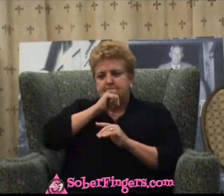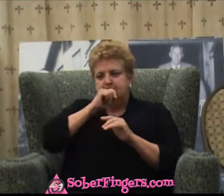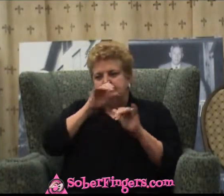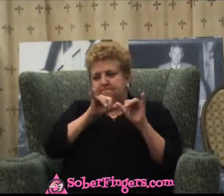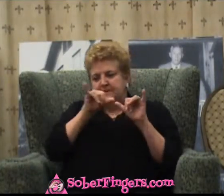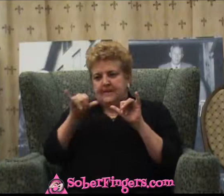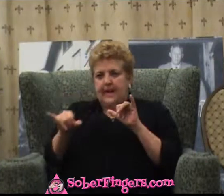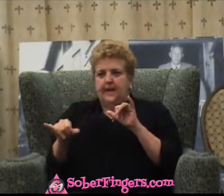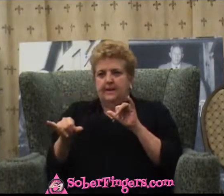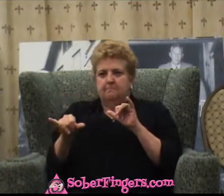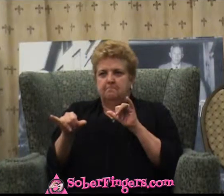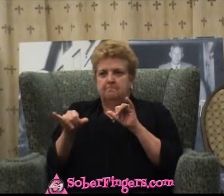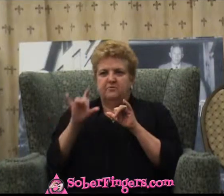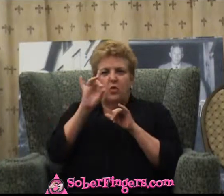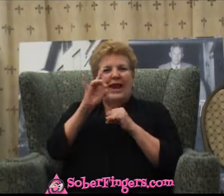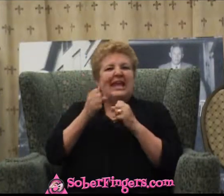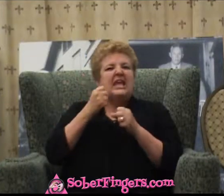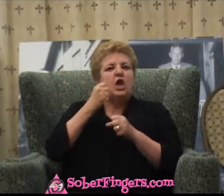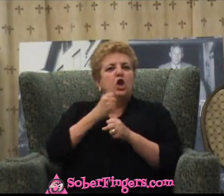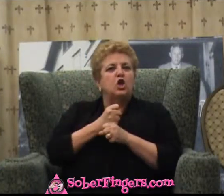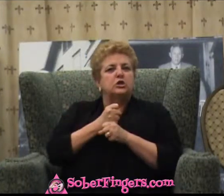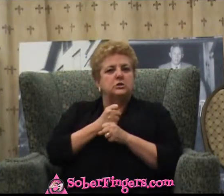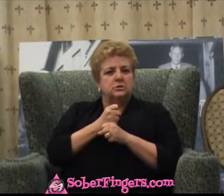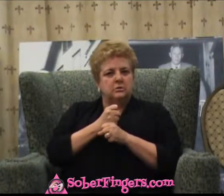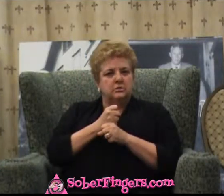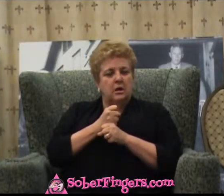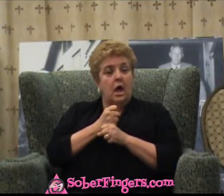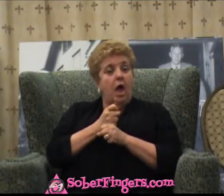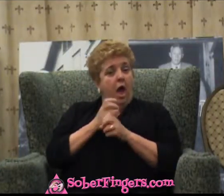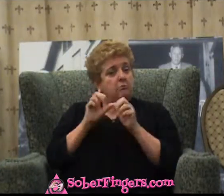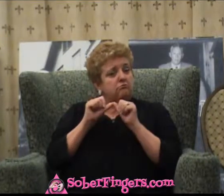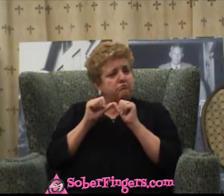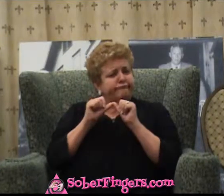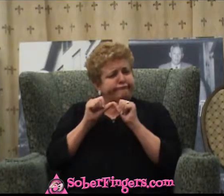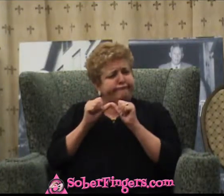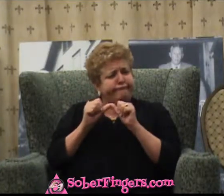probably another 8 years, and it got progressively worse. He was a very sick